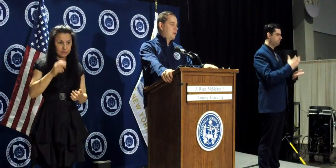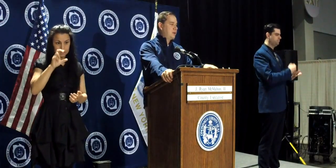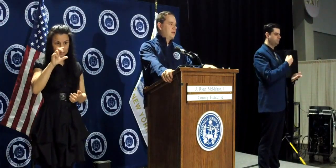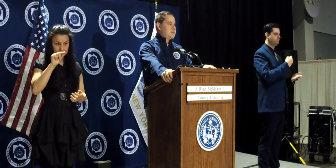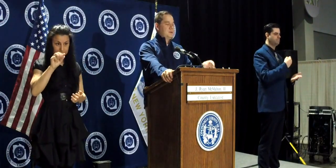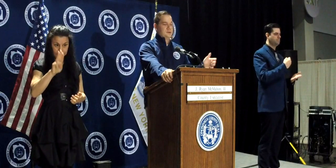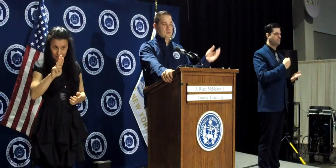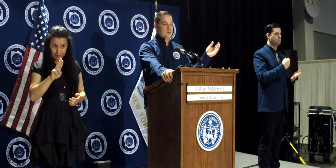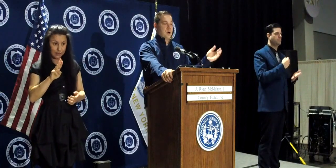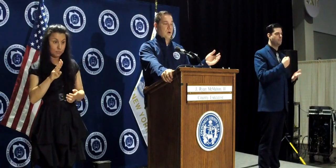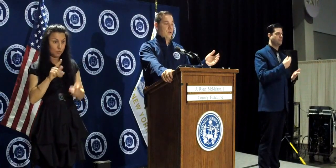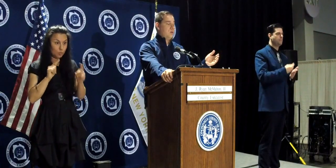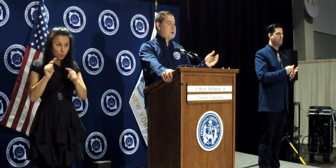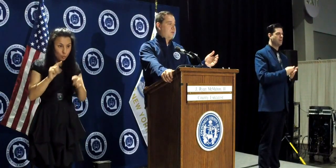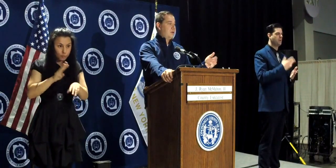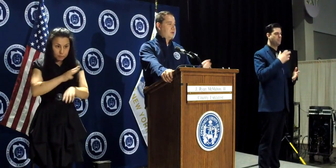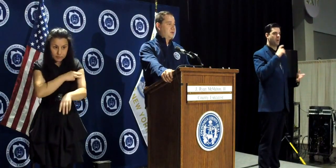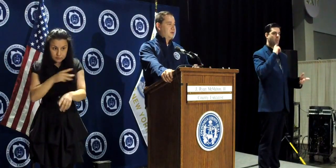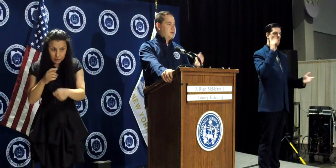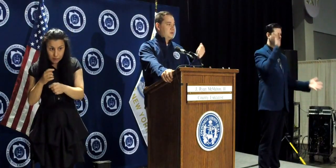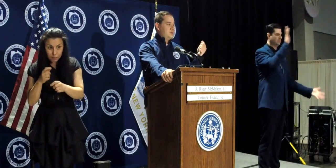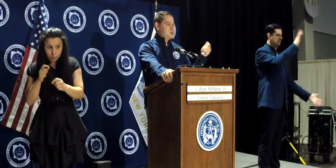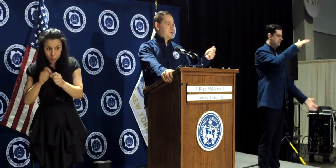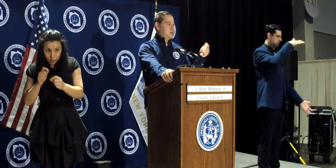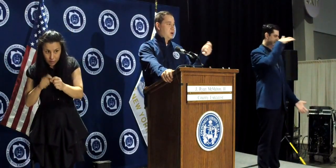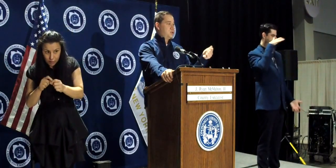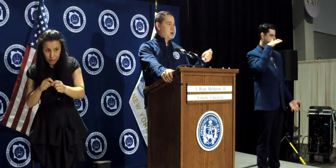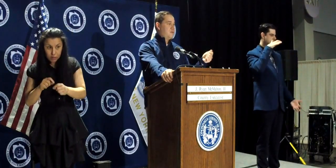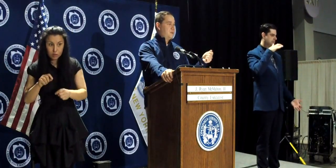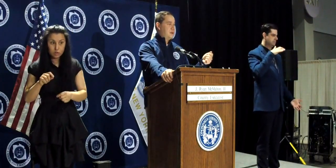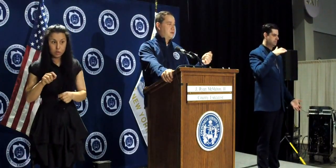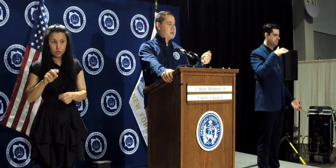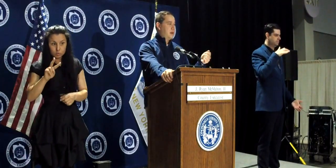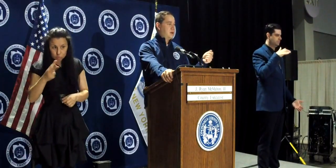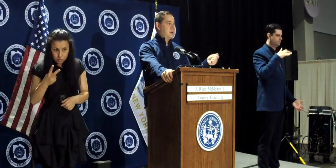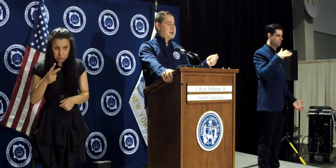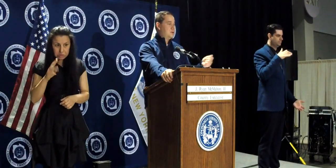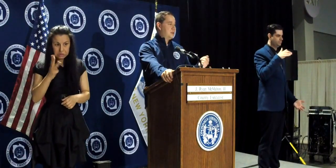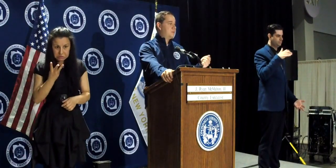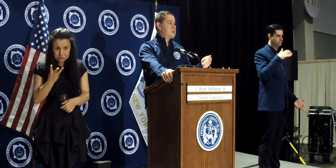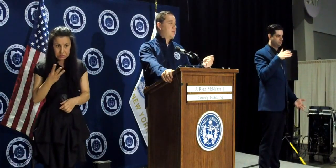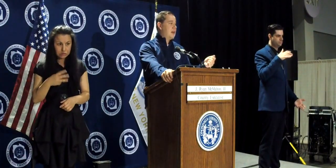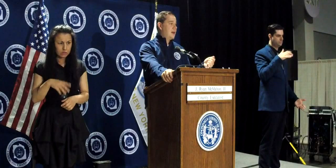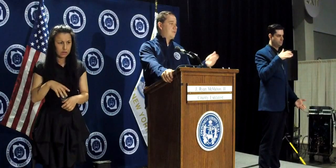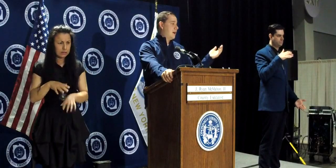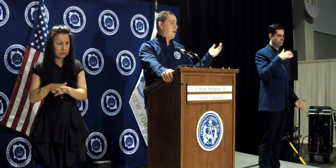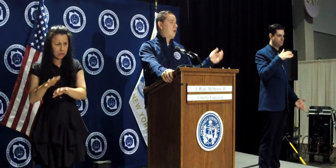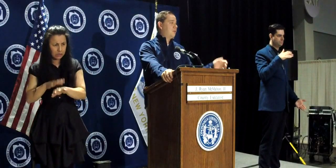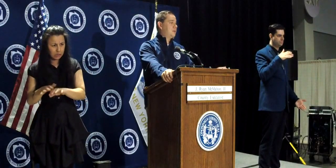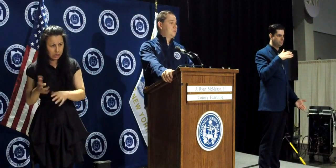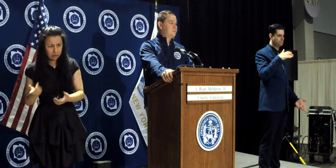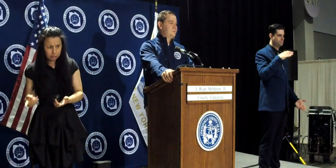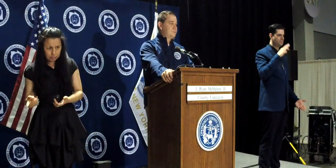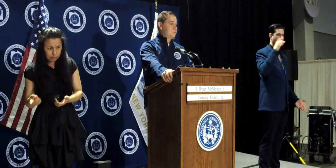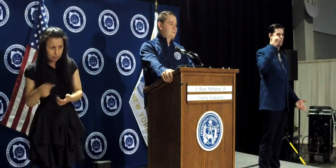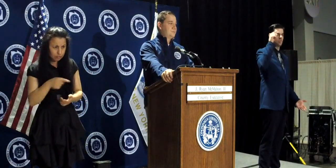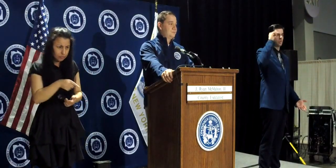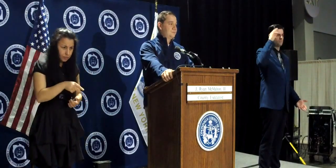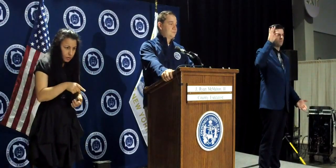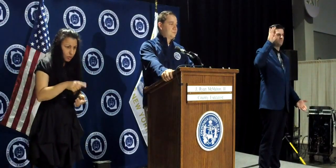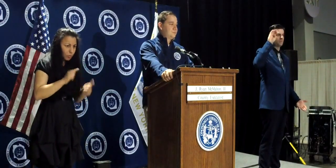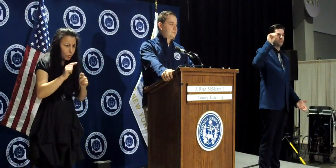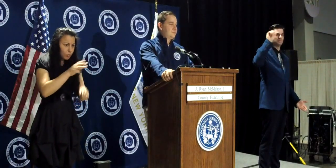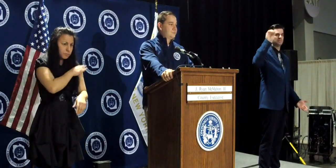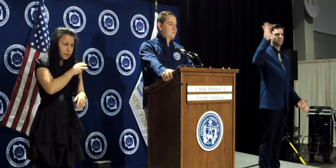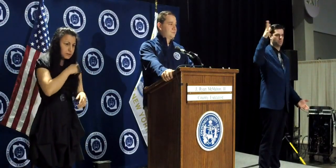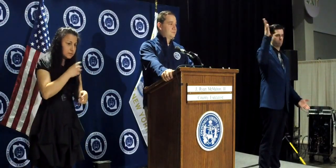that week, because quite frankly, there's two larger governments out there that are going to intercept some of that, if not all of it. And do you